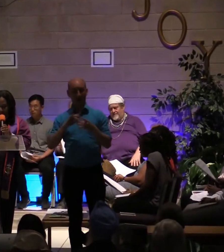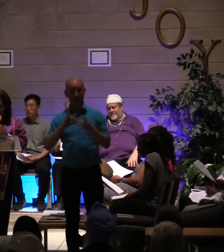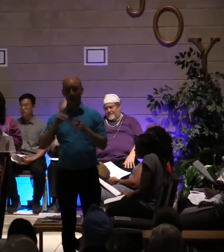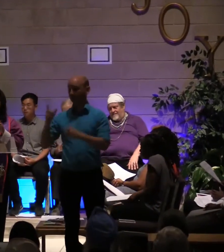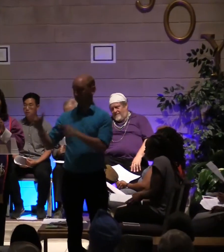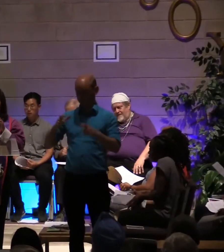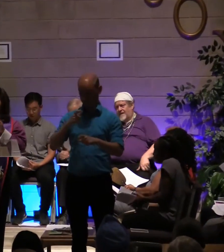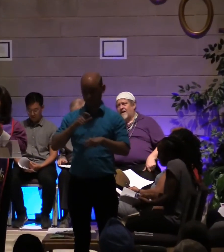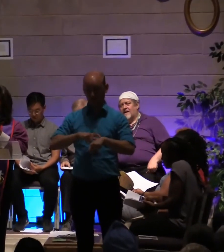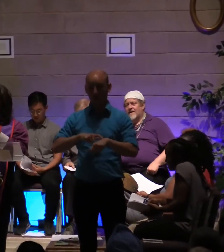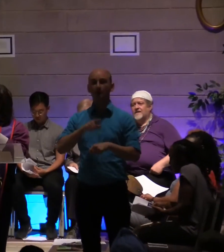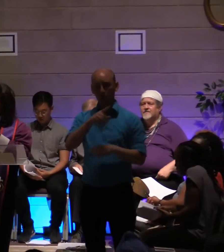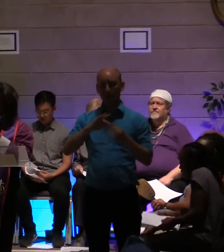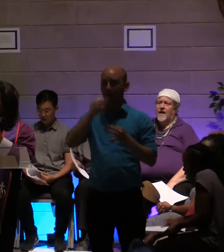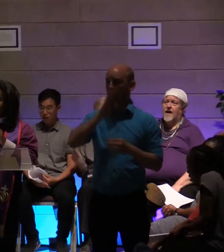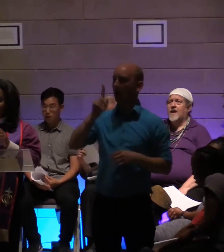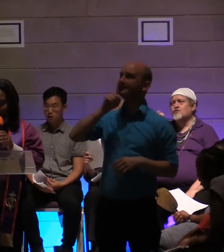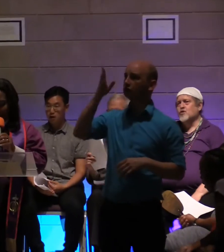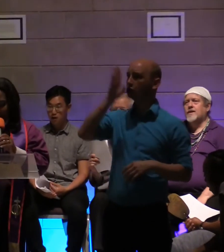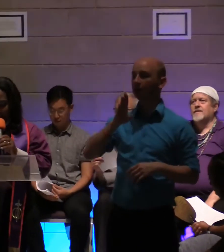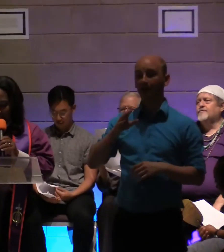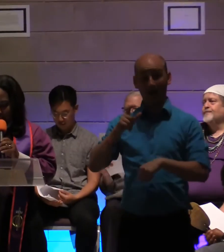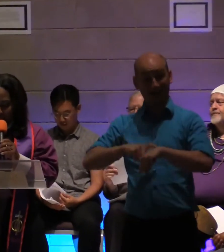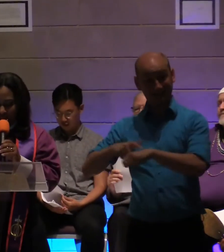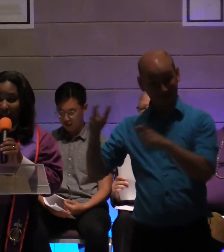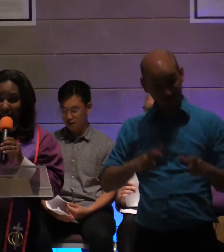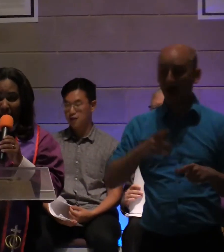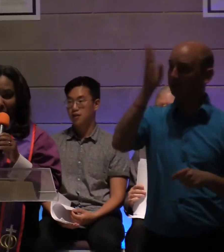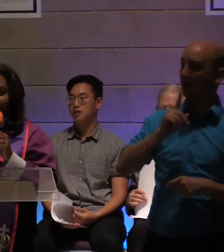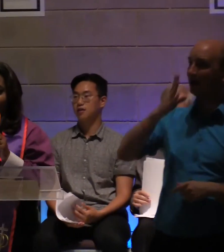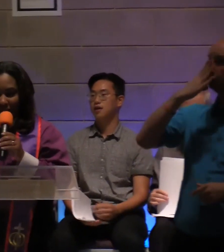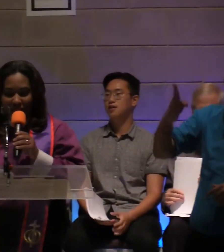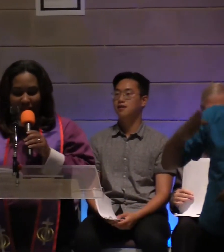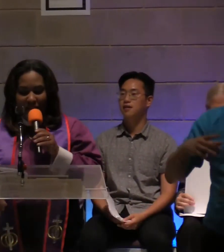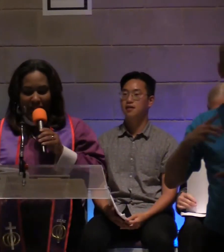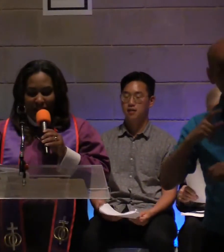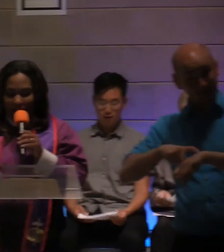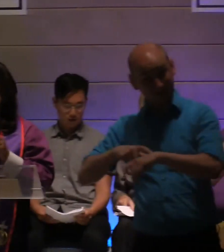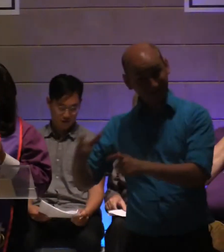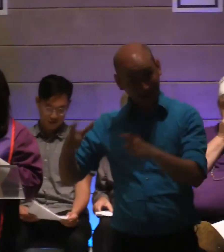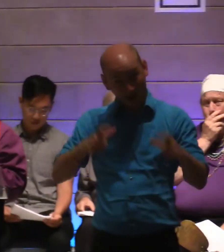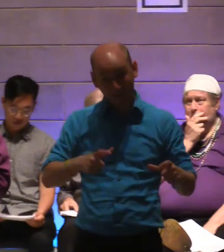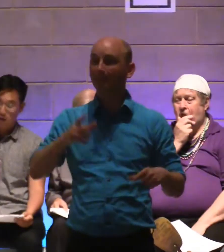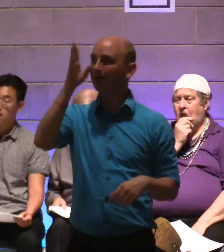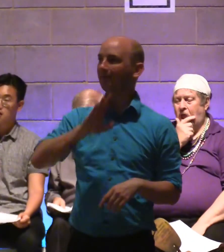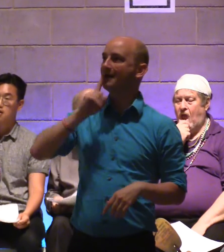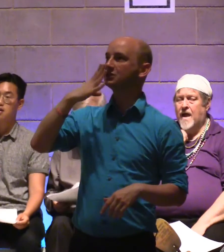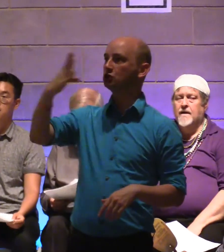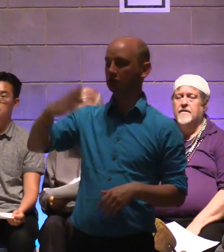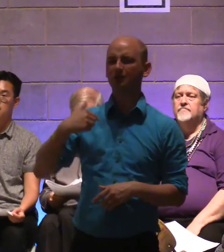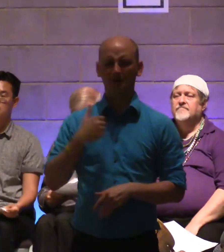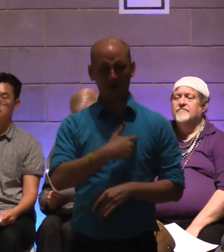say God is good. It's giving time. It's giving time. All right, we know it's